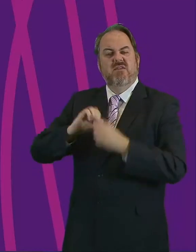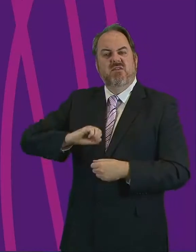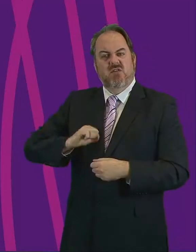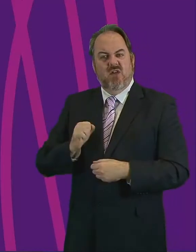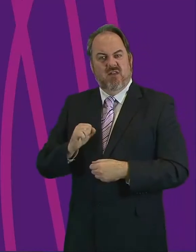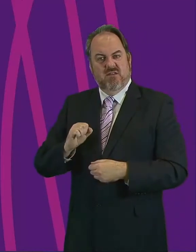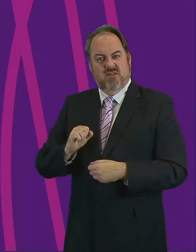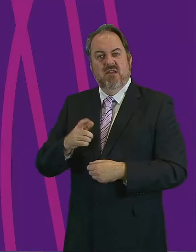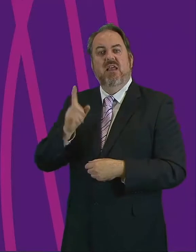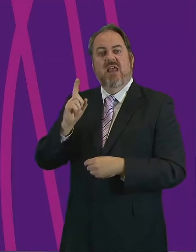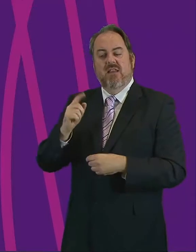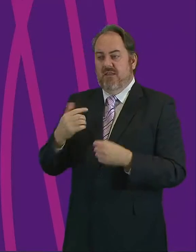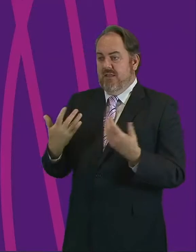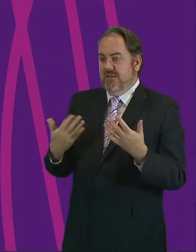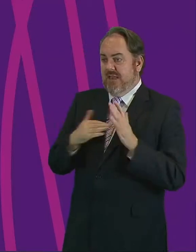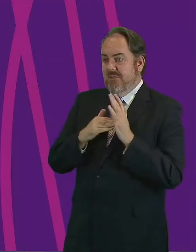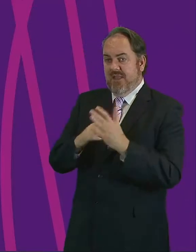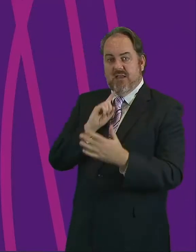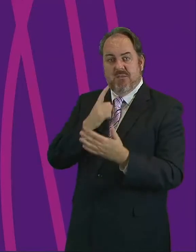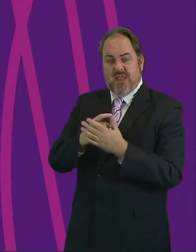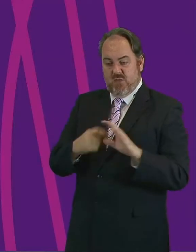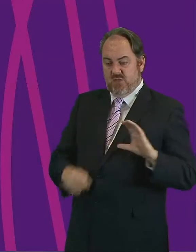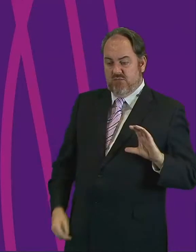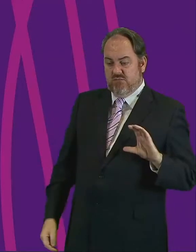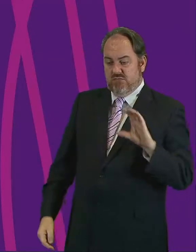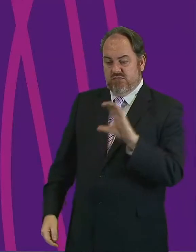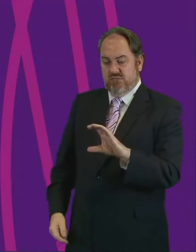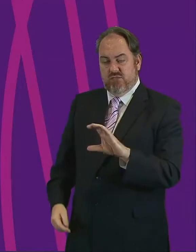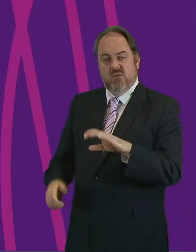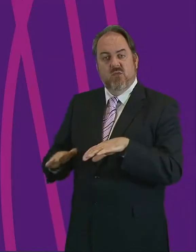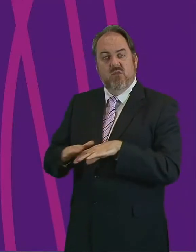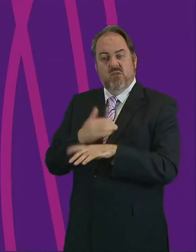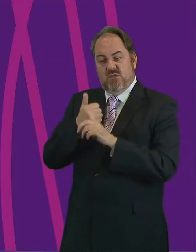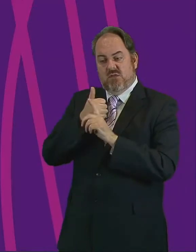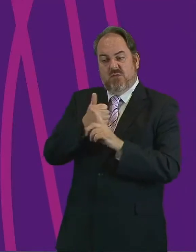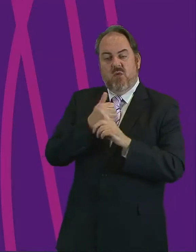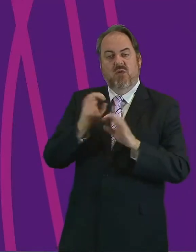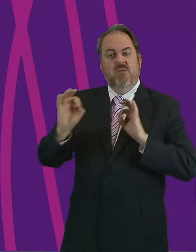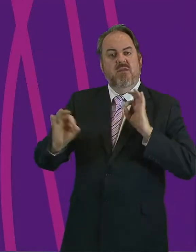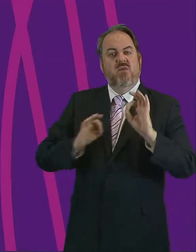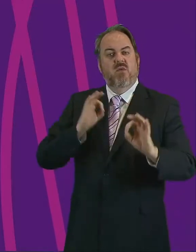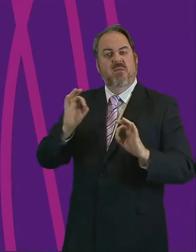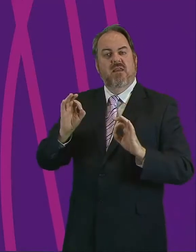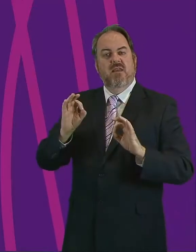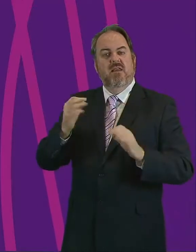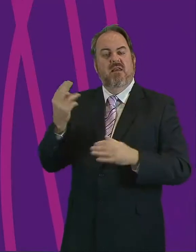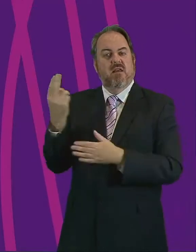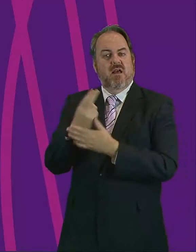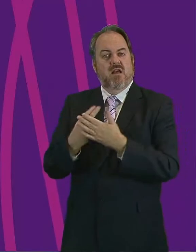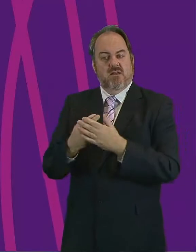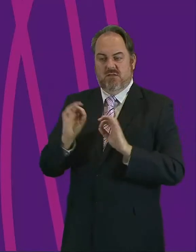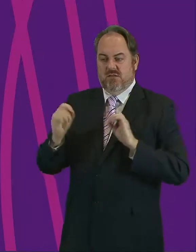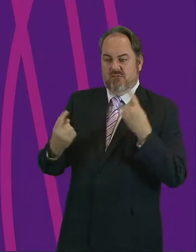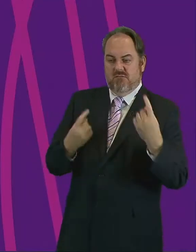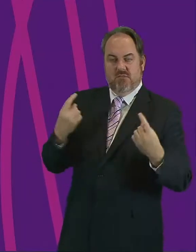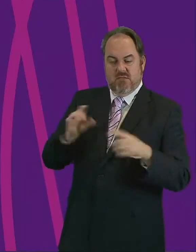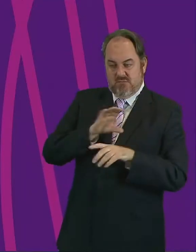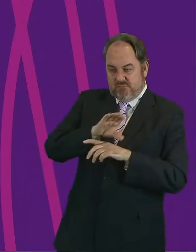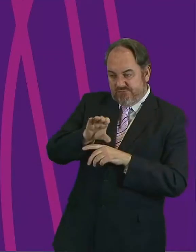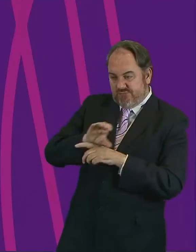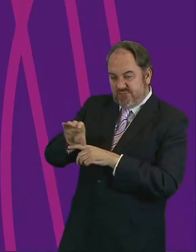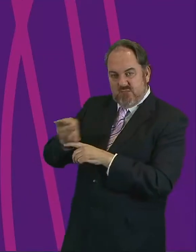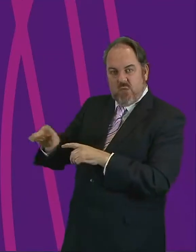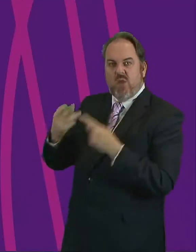the £10 million that we have already made available for performing arts venues, we'll look at how we ensure that that funding gets out the door as